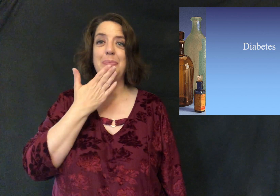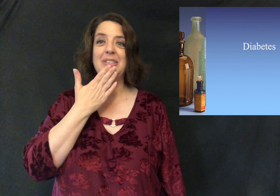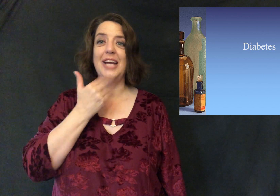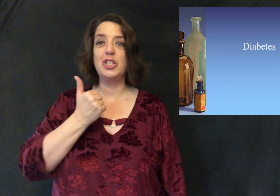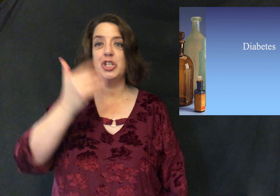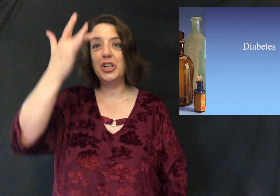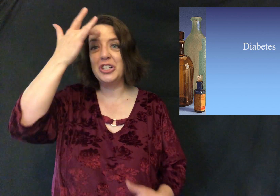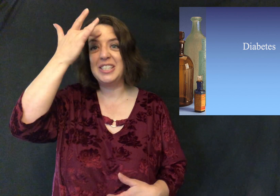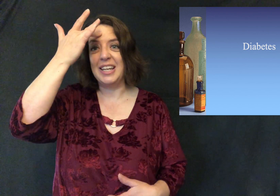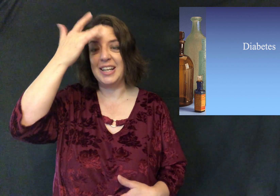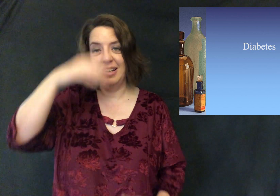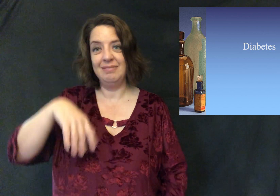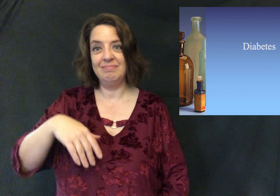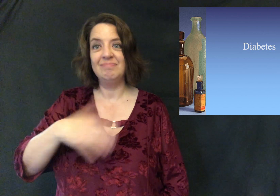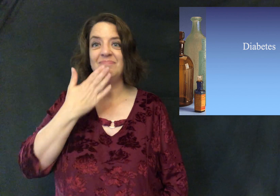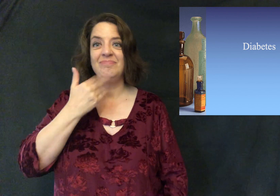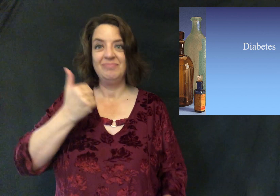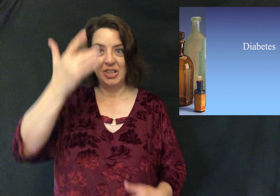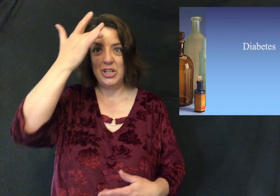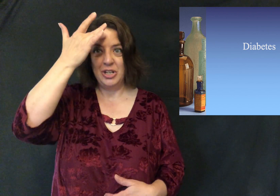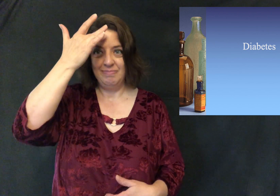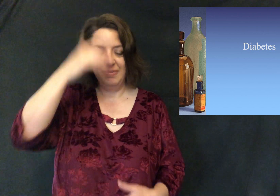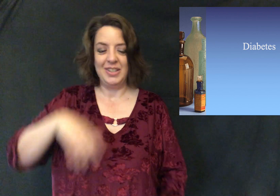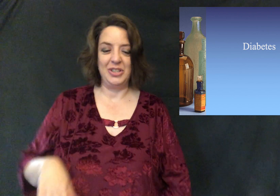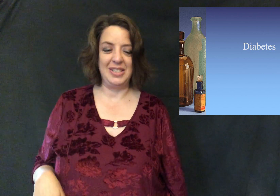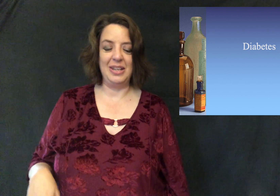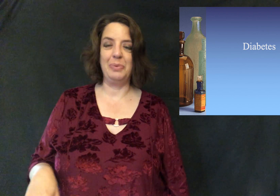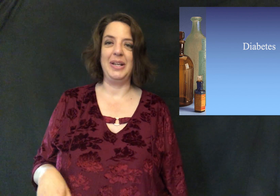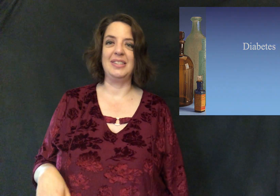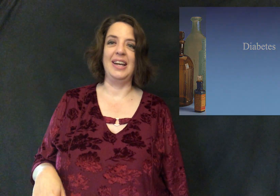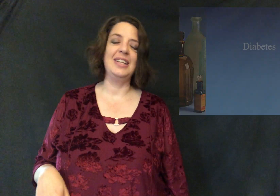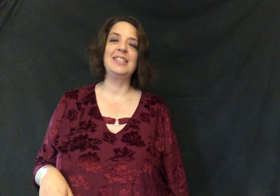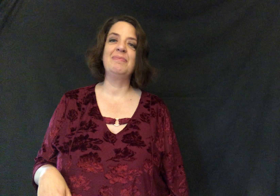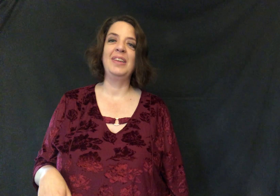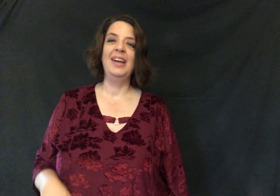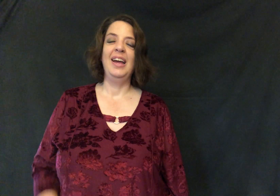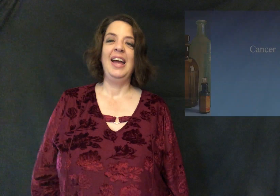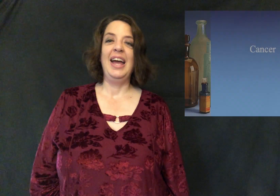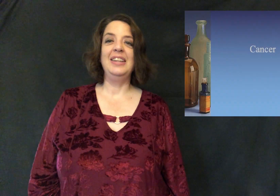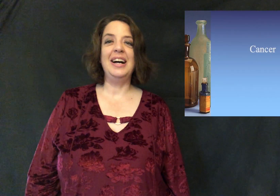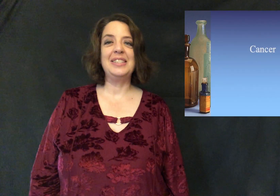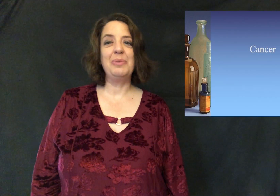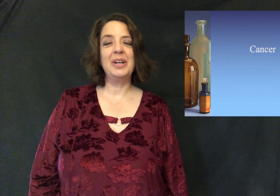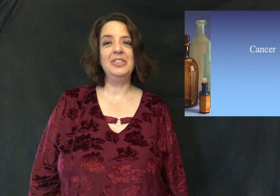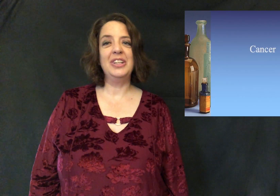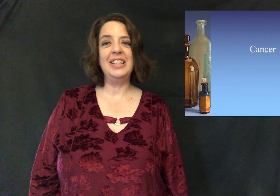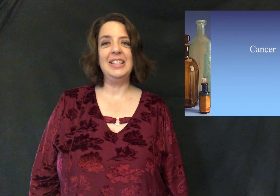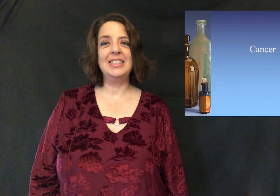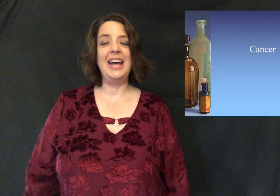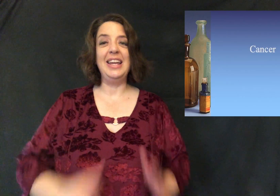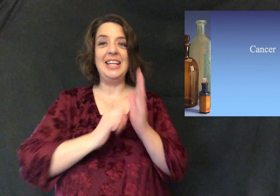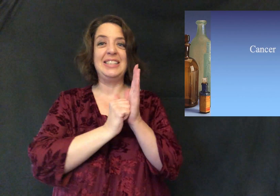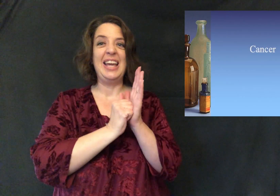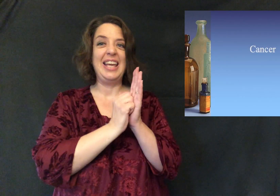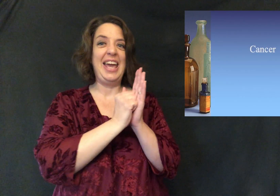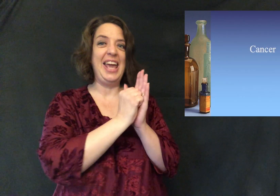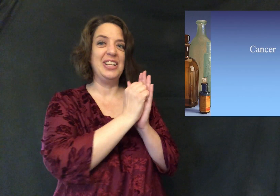sign sugar sick. So that's another way to sign it. And the last thing we're going to learn in this set is